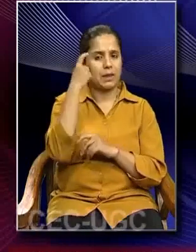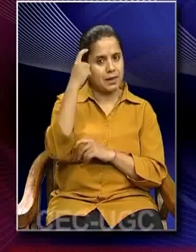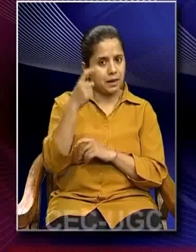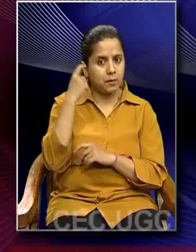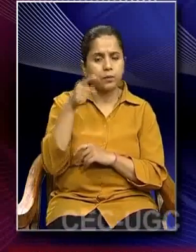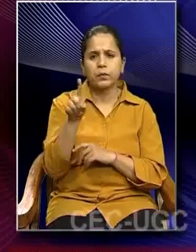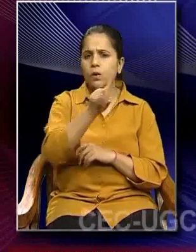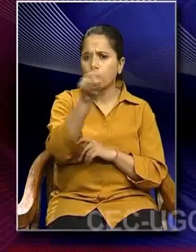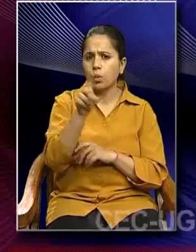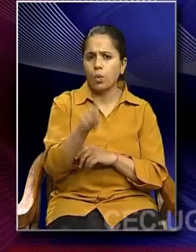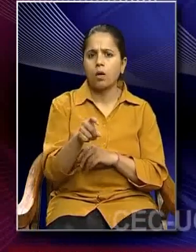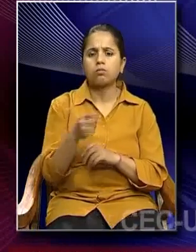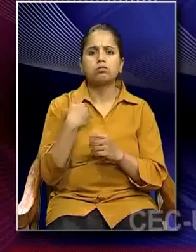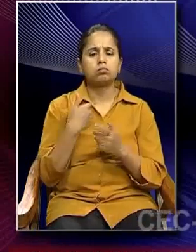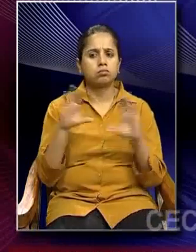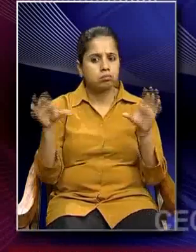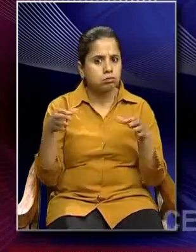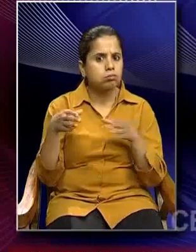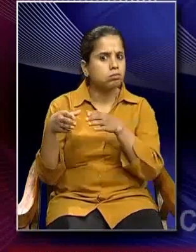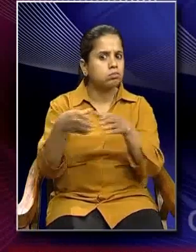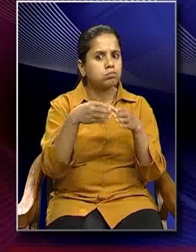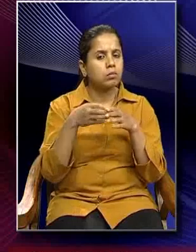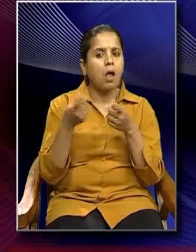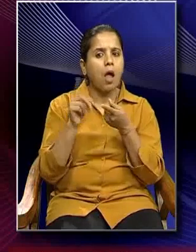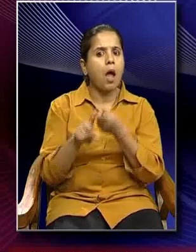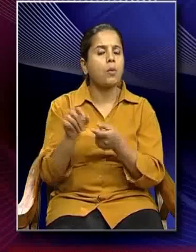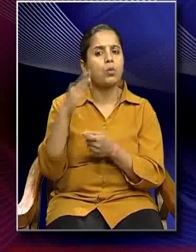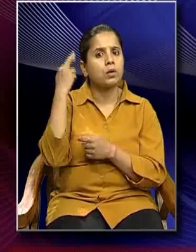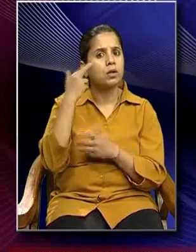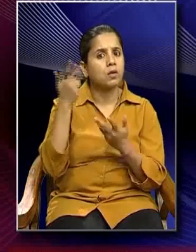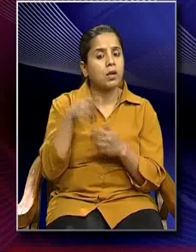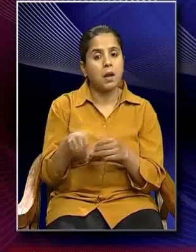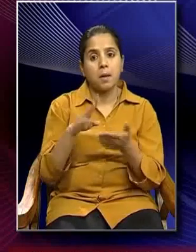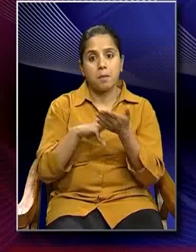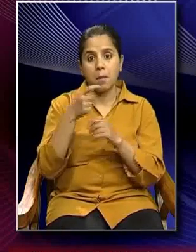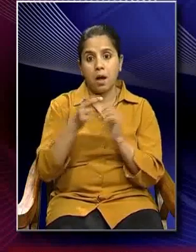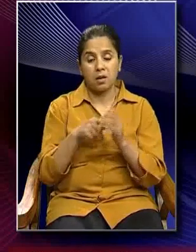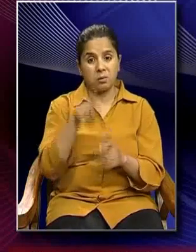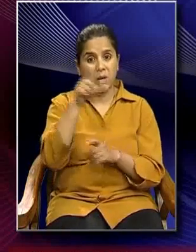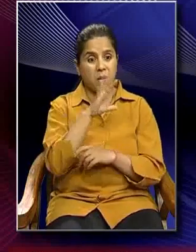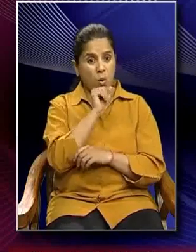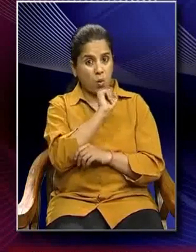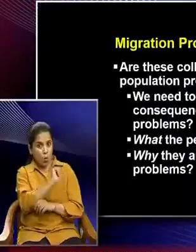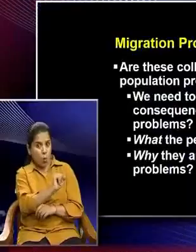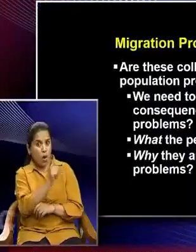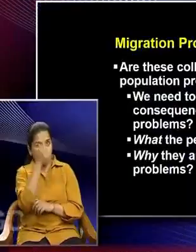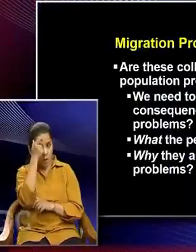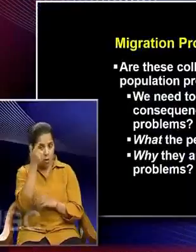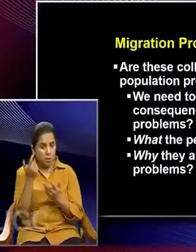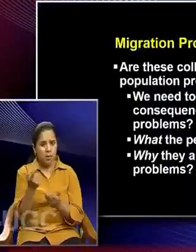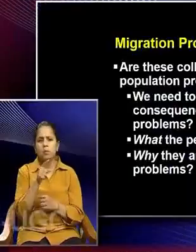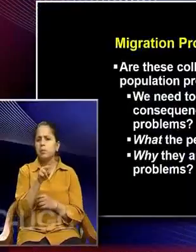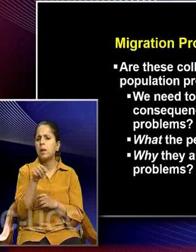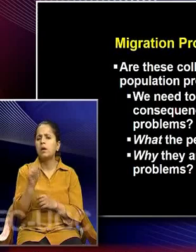the question of collective consequences of migration is really a population problem, means what